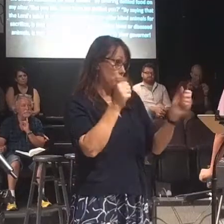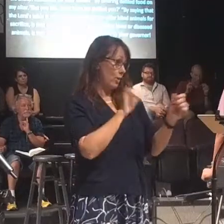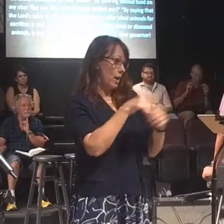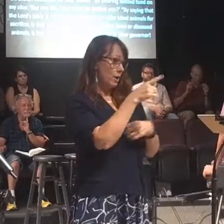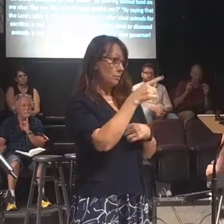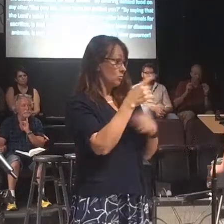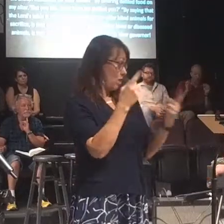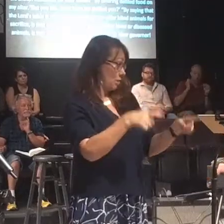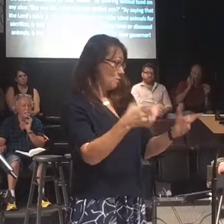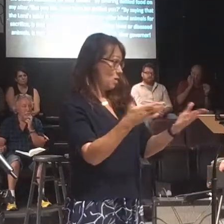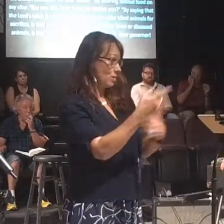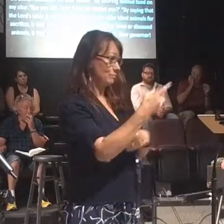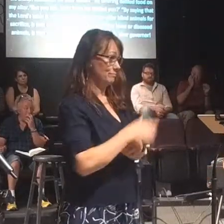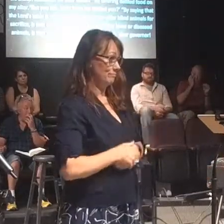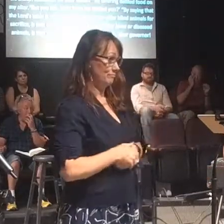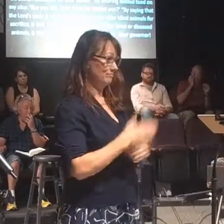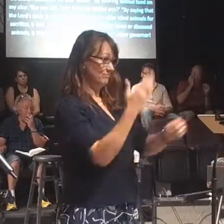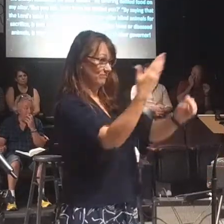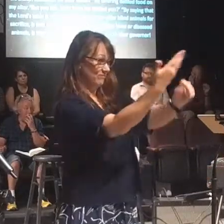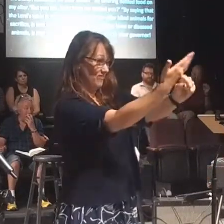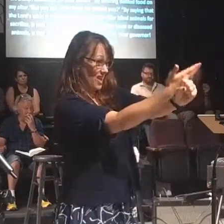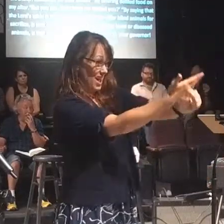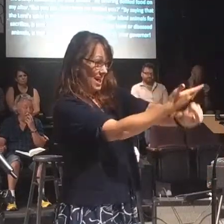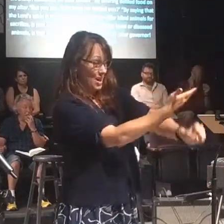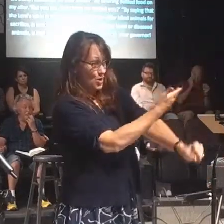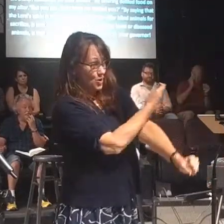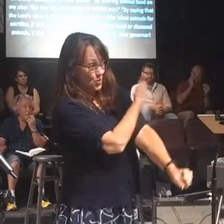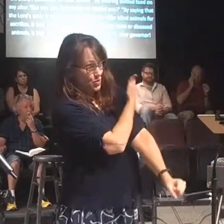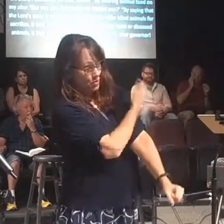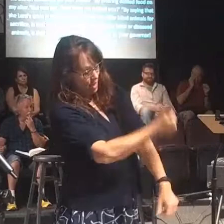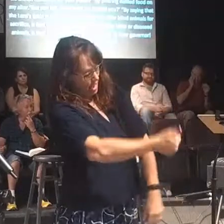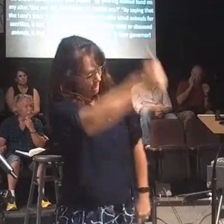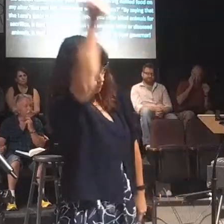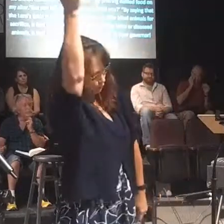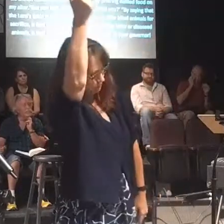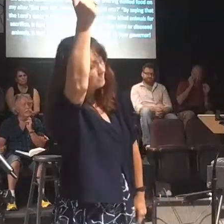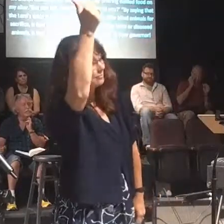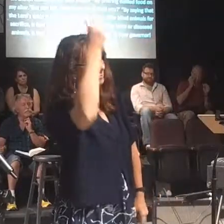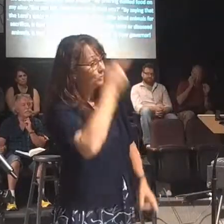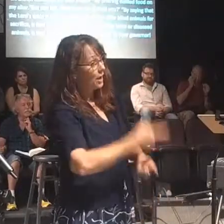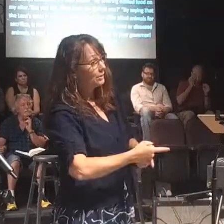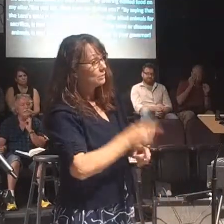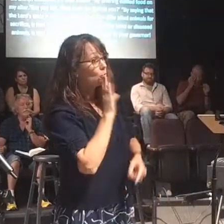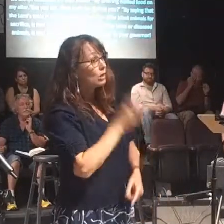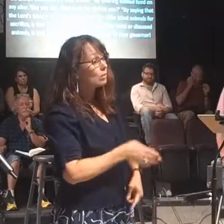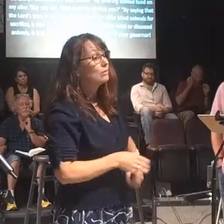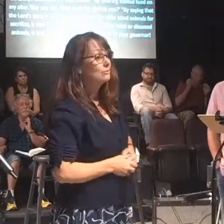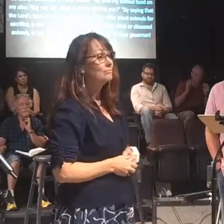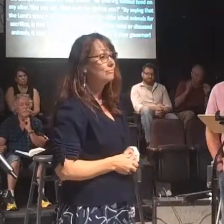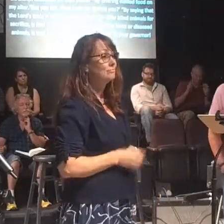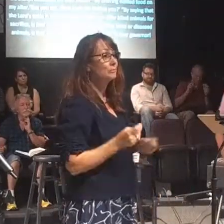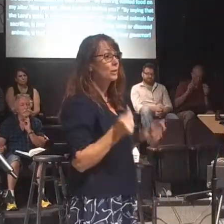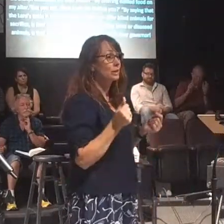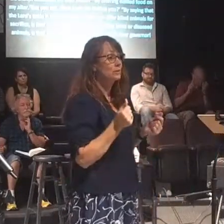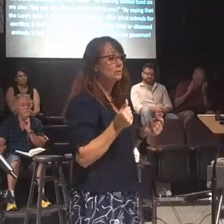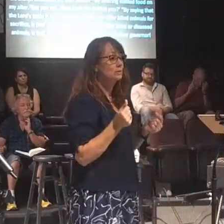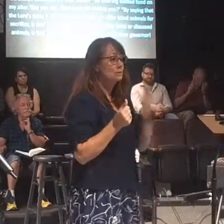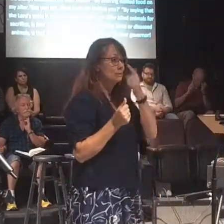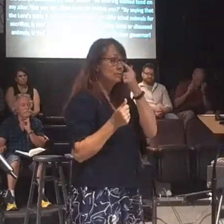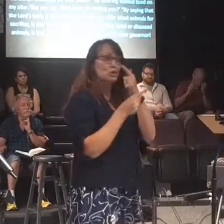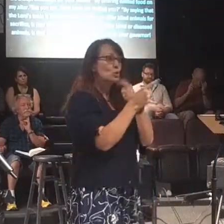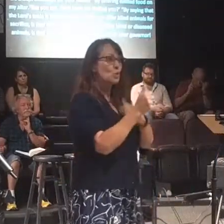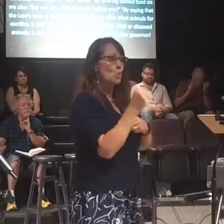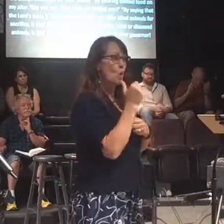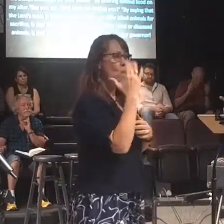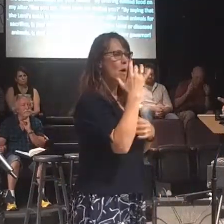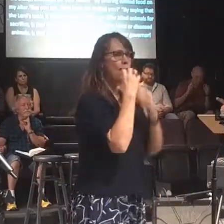What will happen then? You're going to be fired. Okay? You're going to be fired very, very quickly. So you won't do that